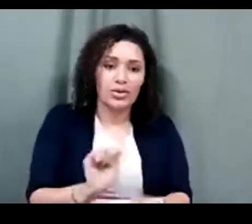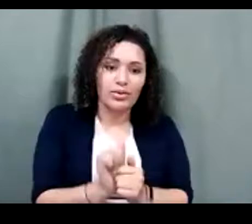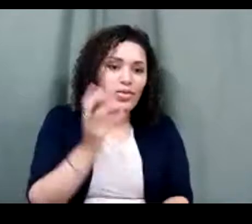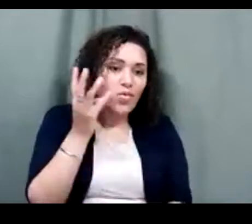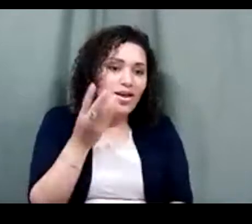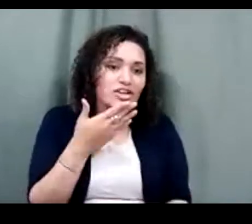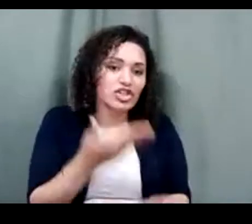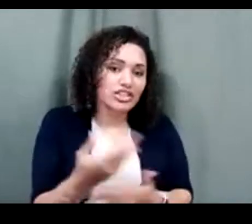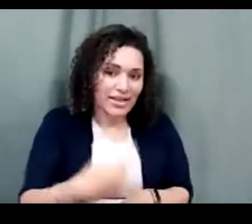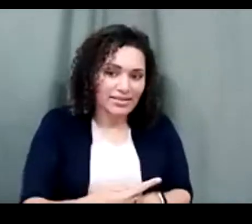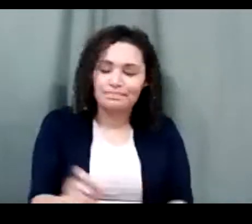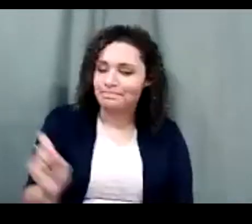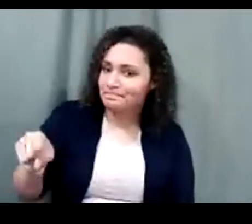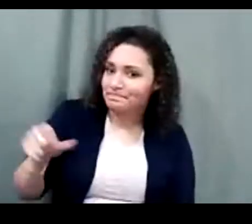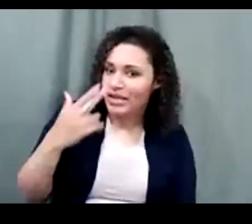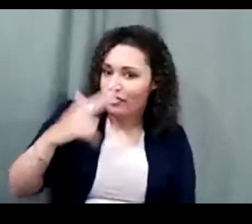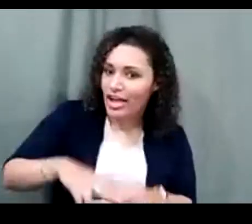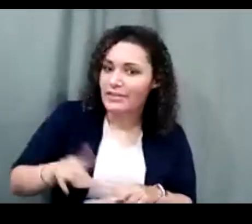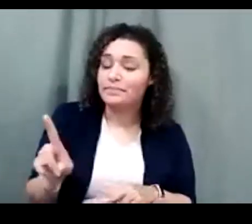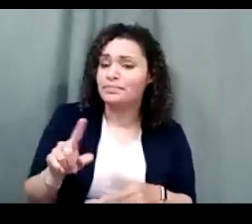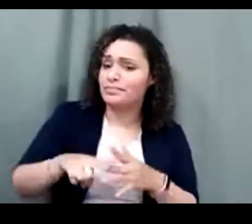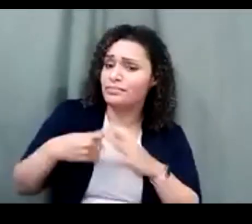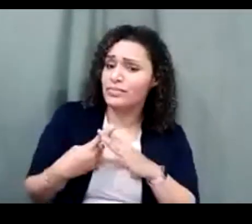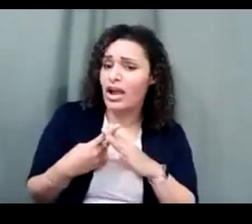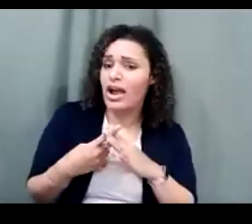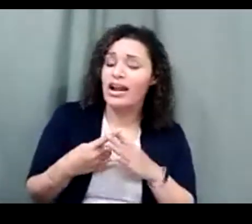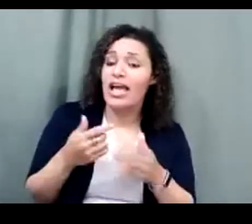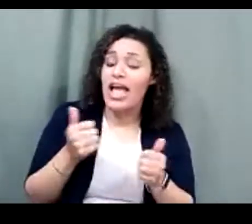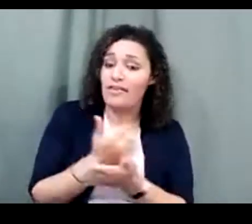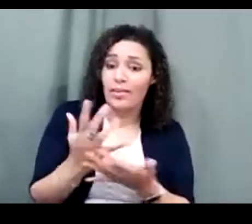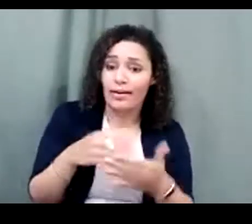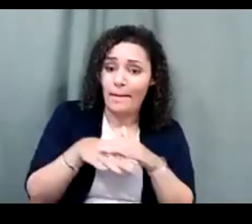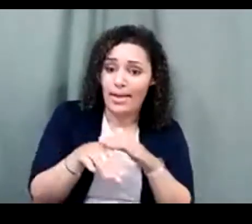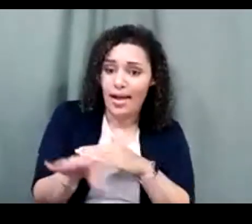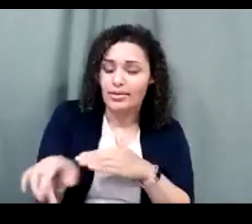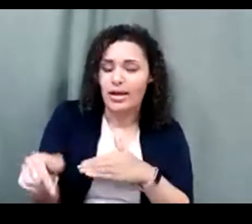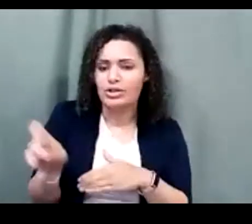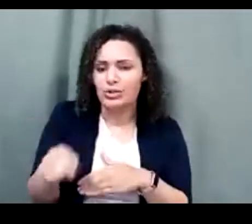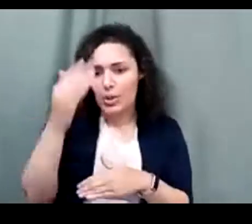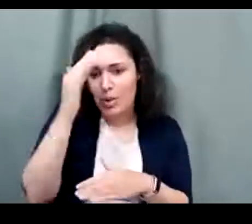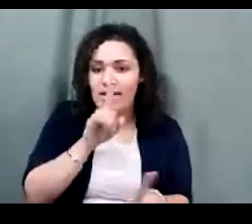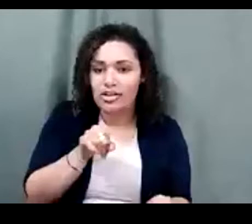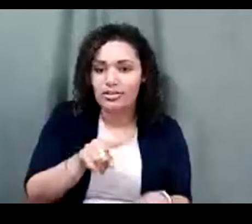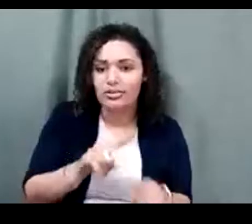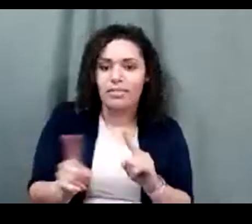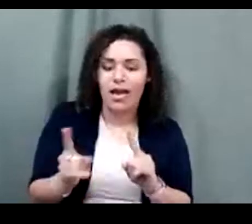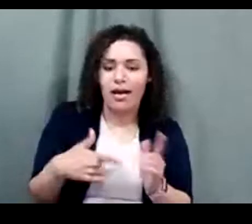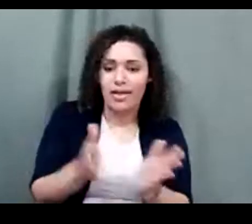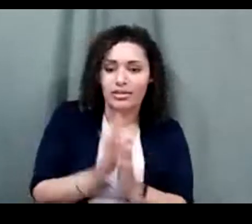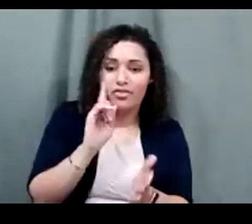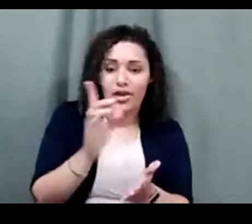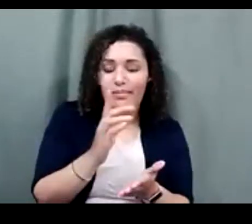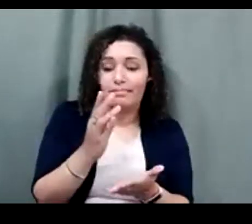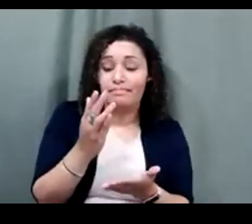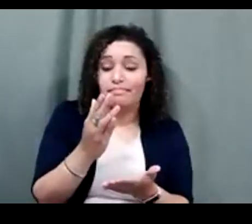are fun. Well, I was thinking, I was starting as we were letting everyone in to ask, because I should know the answer, but don't, if we have a plan for next